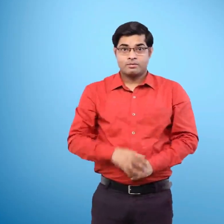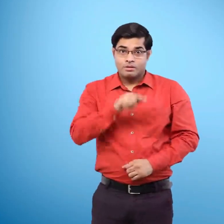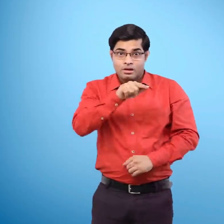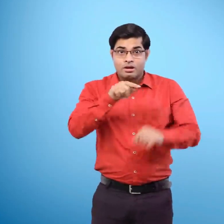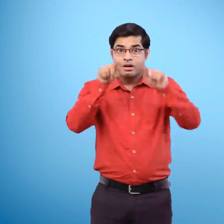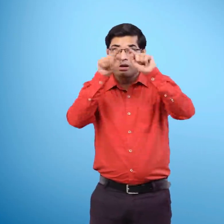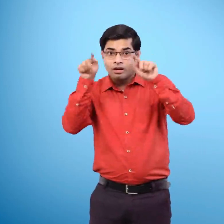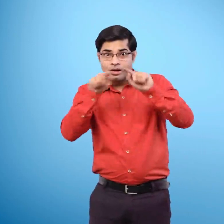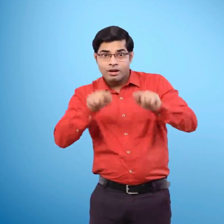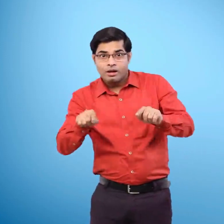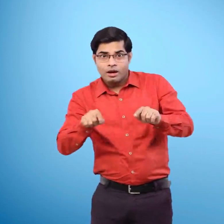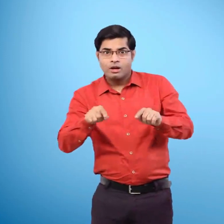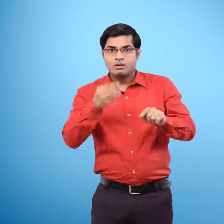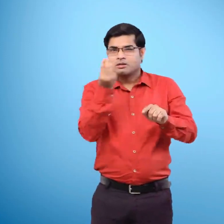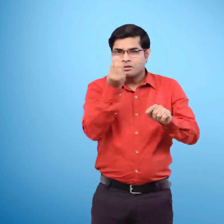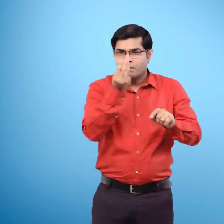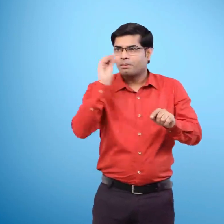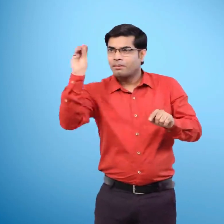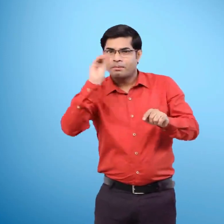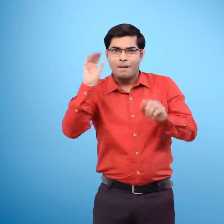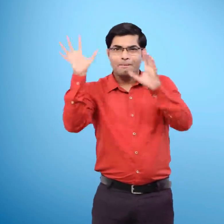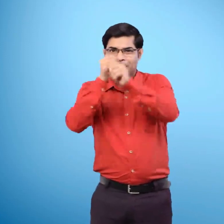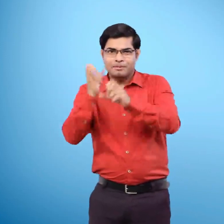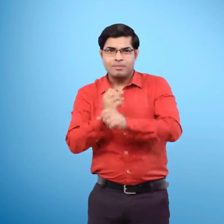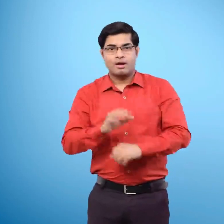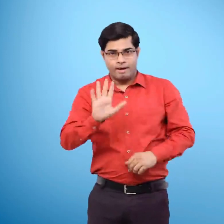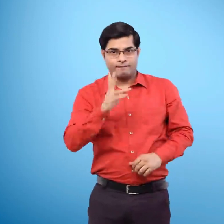Each pattern has some blanks that you need to fill.